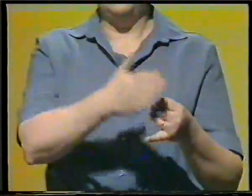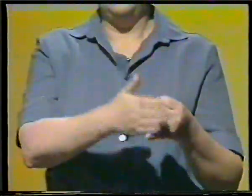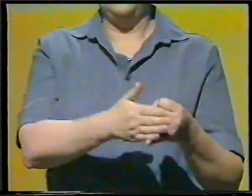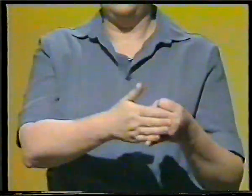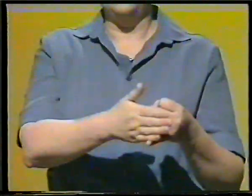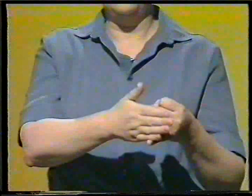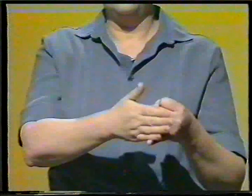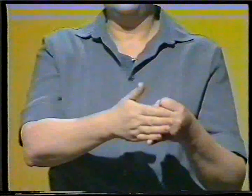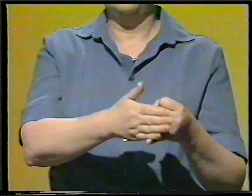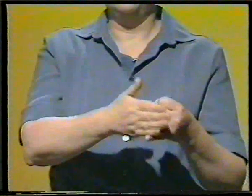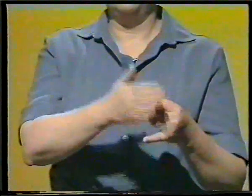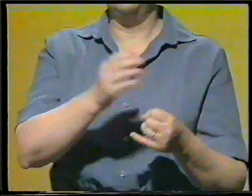Last.